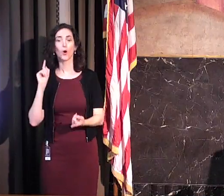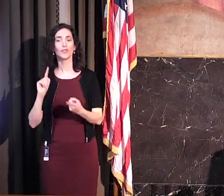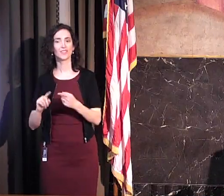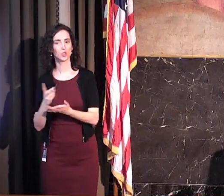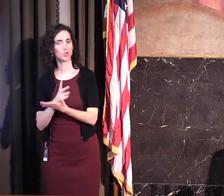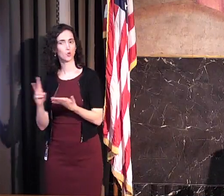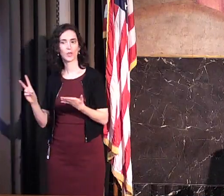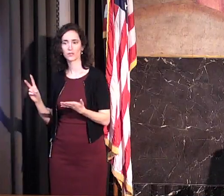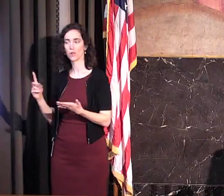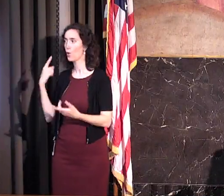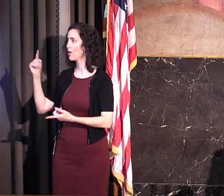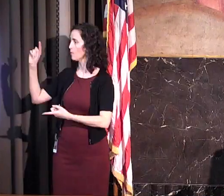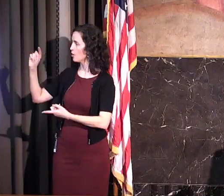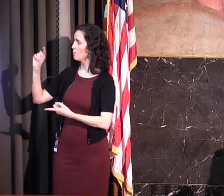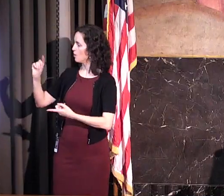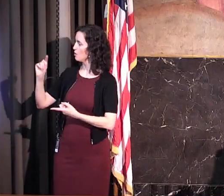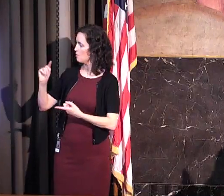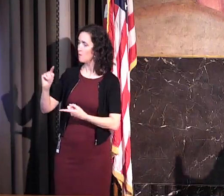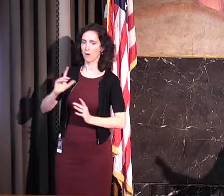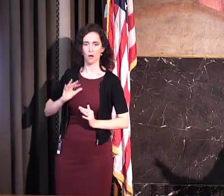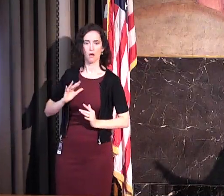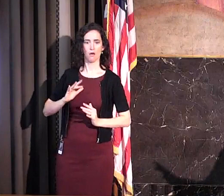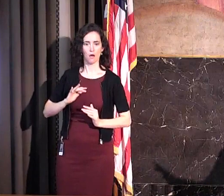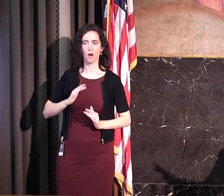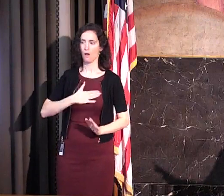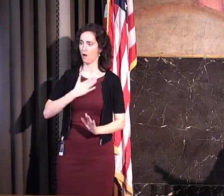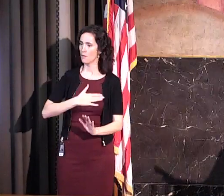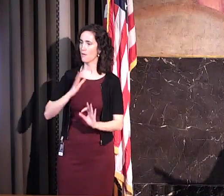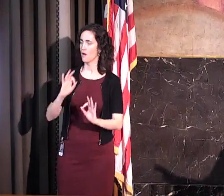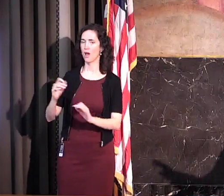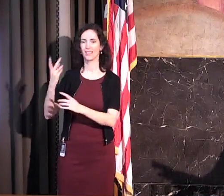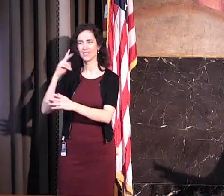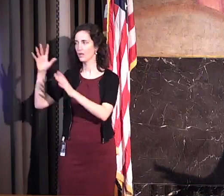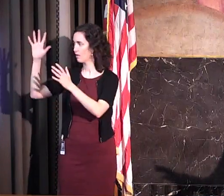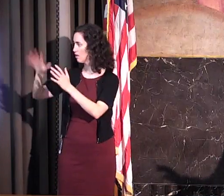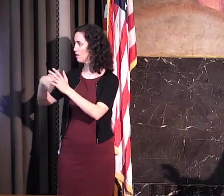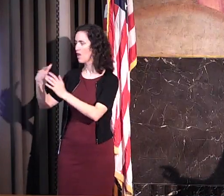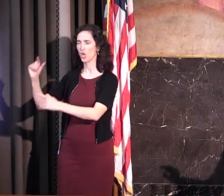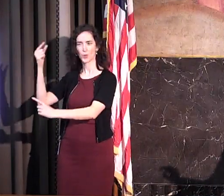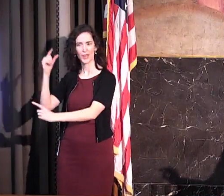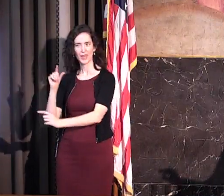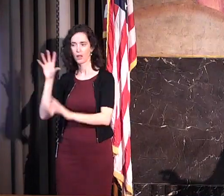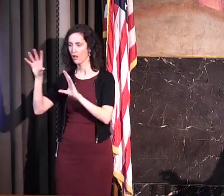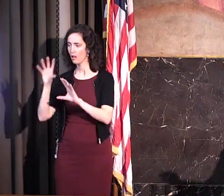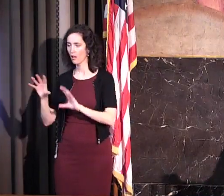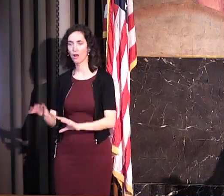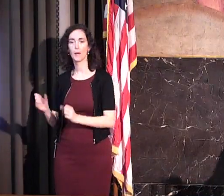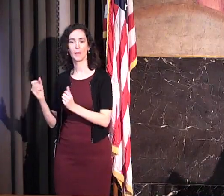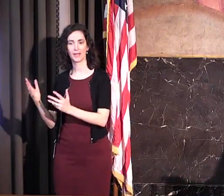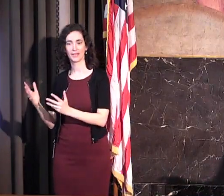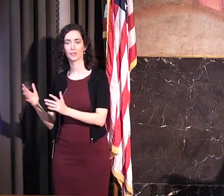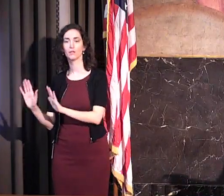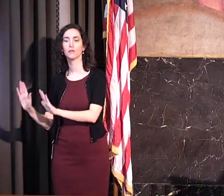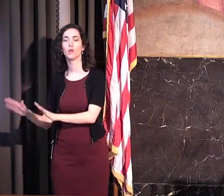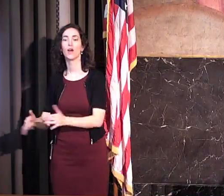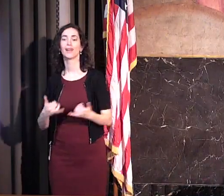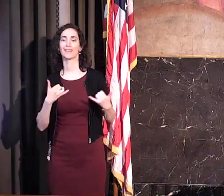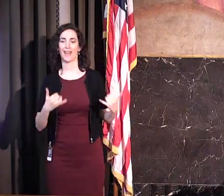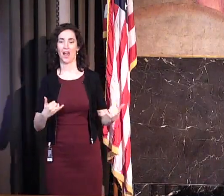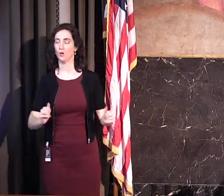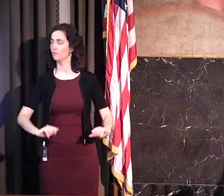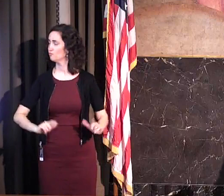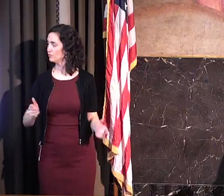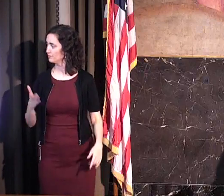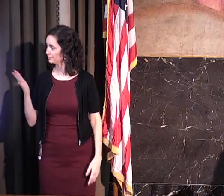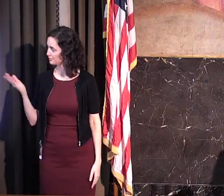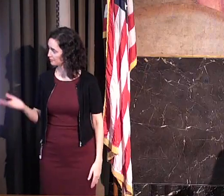3 weeks ago, we were looking very good, and there was much more green on this graph than there even is now. Please go to the next slide, and we'll show